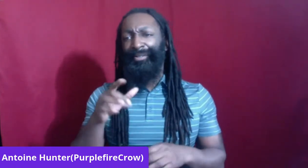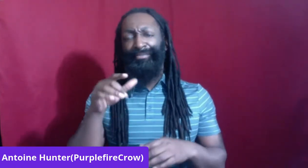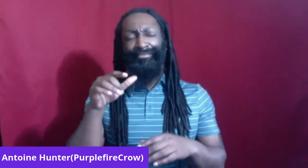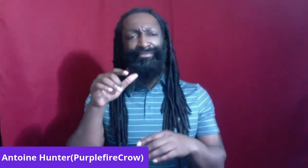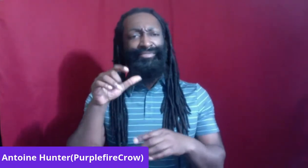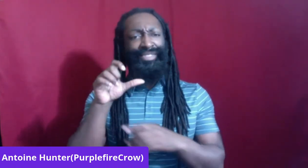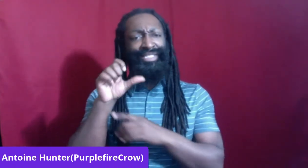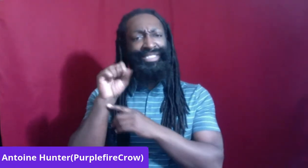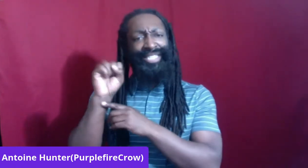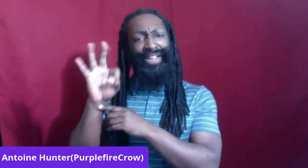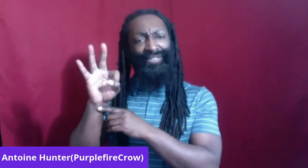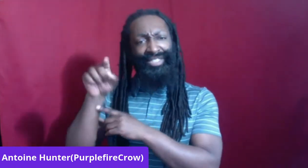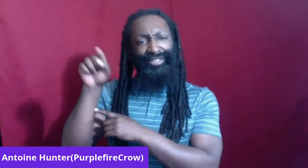do is